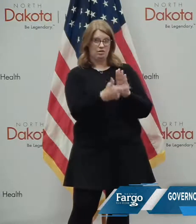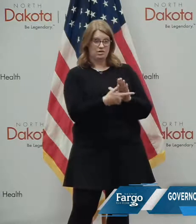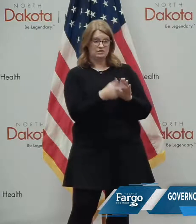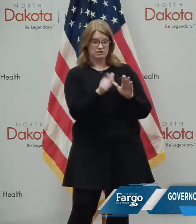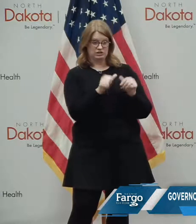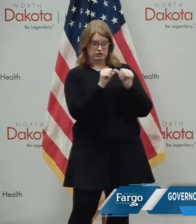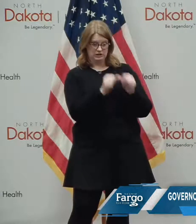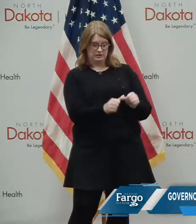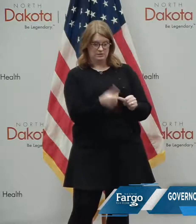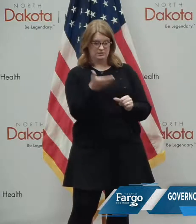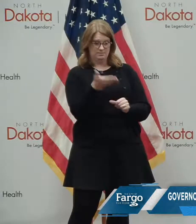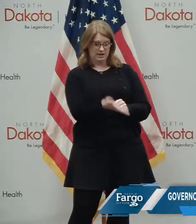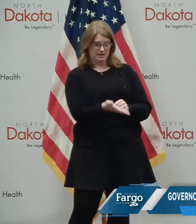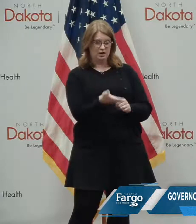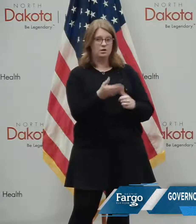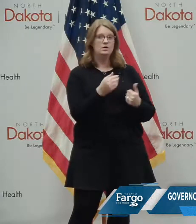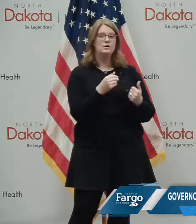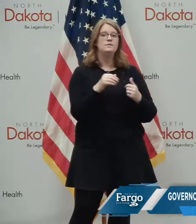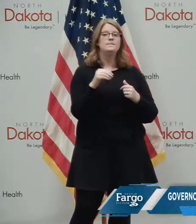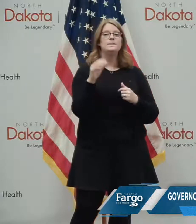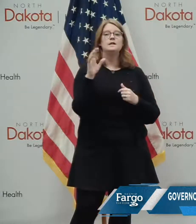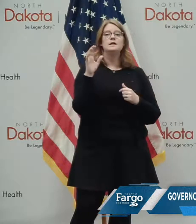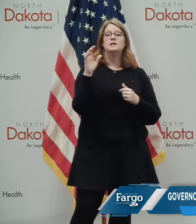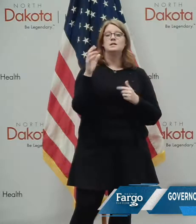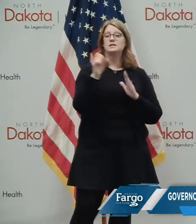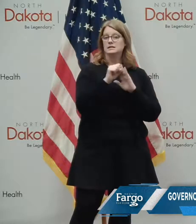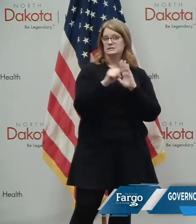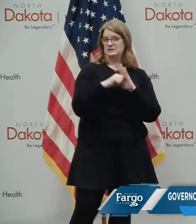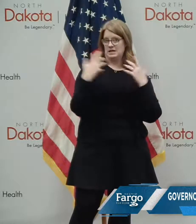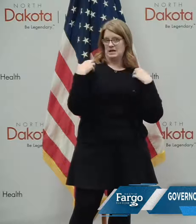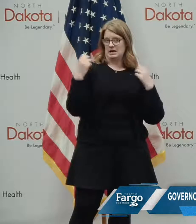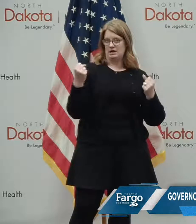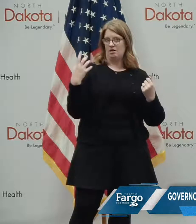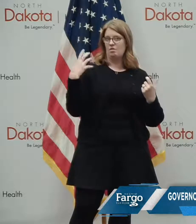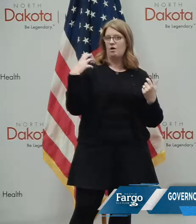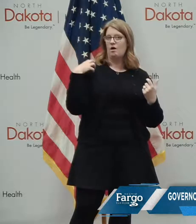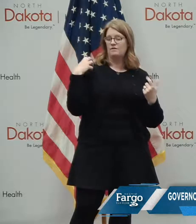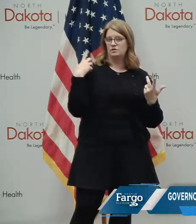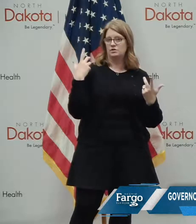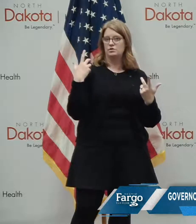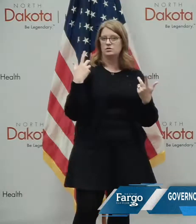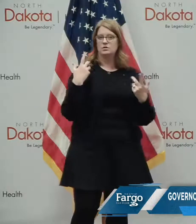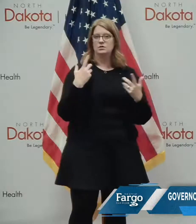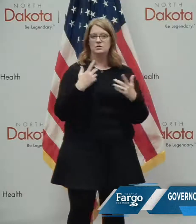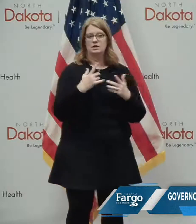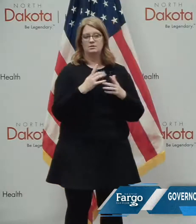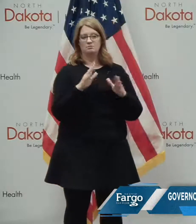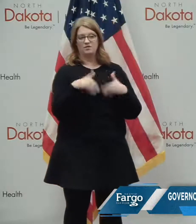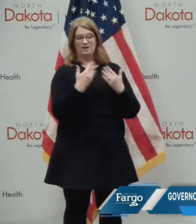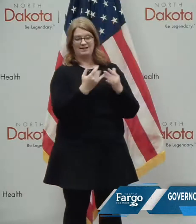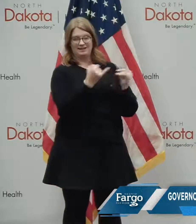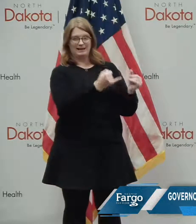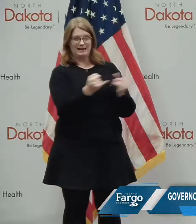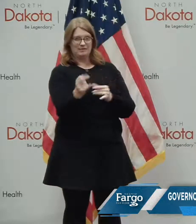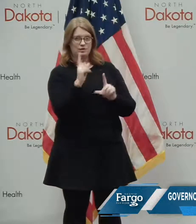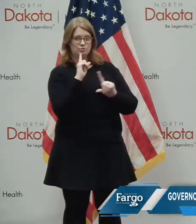books. The state health officer can still deliver an individual order, but Dr. Mariani